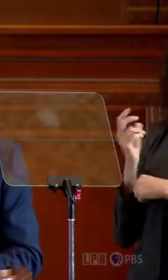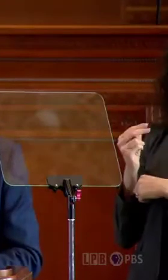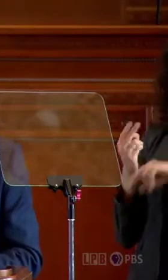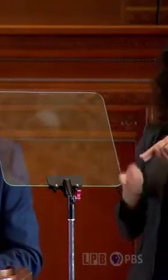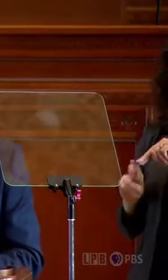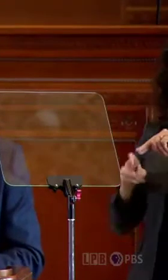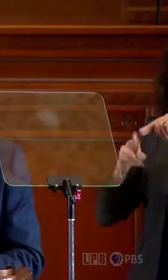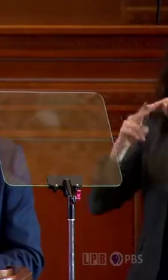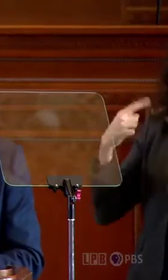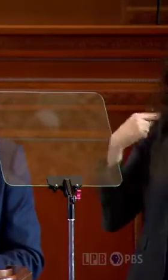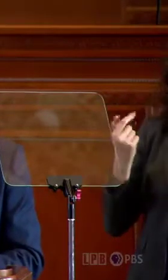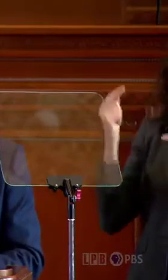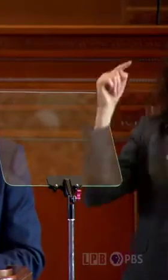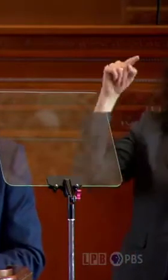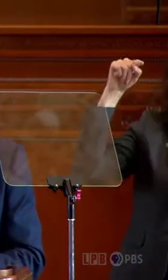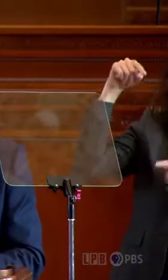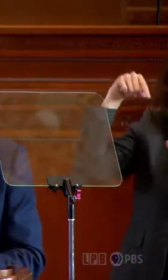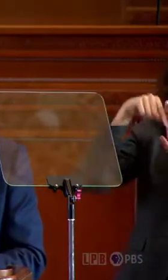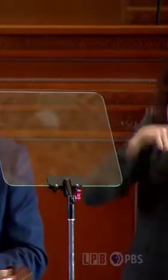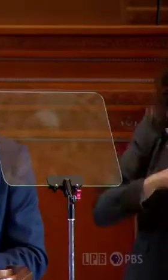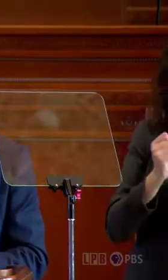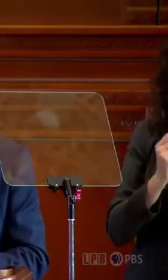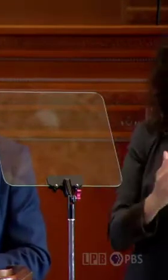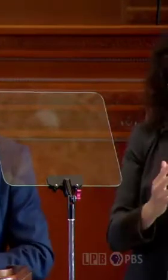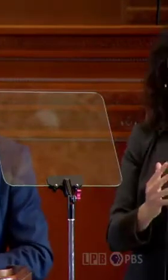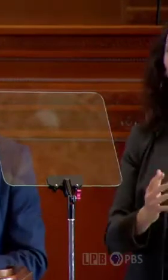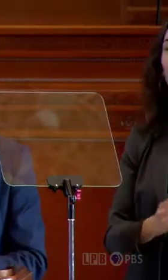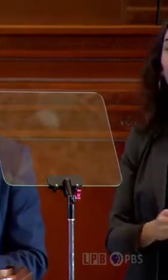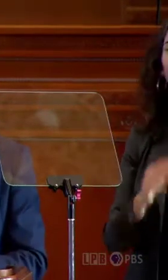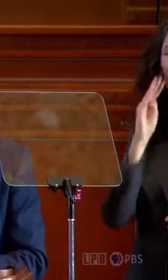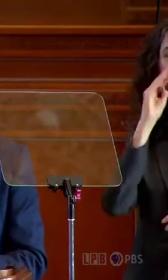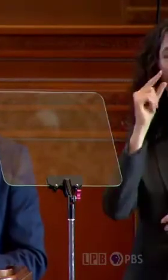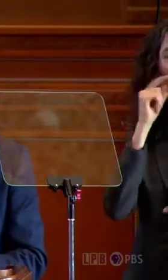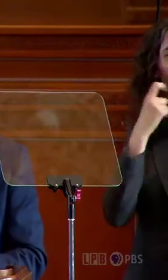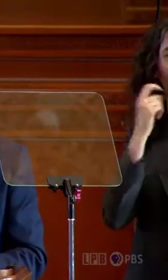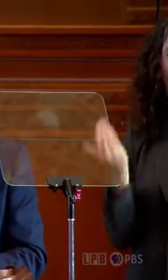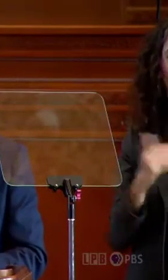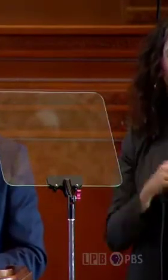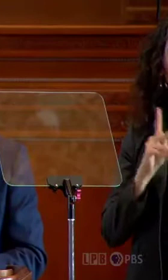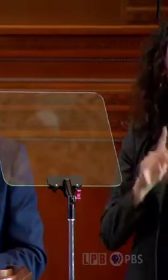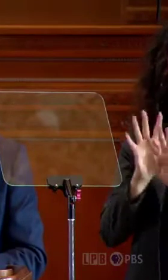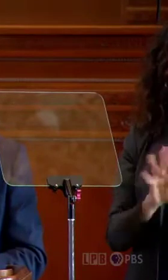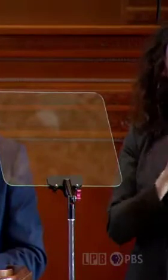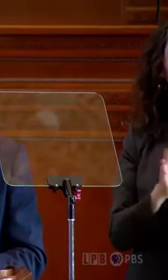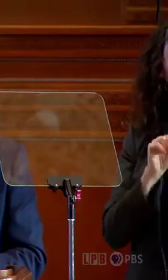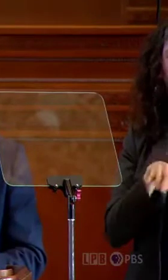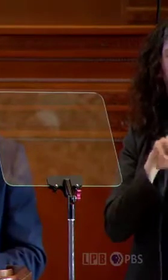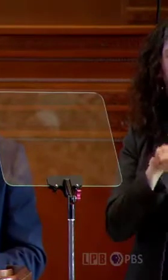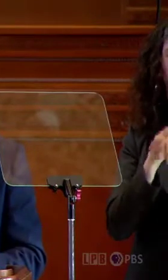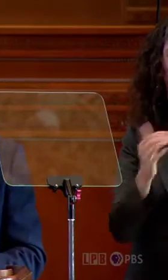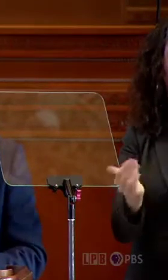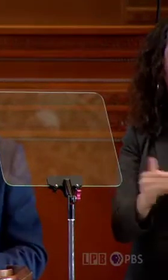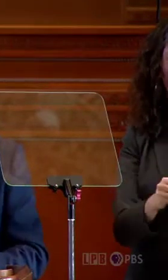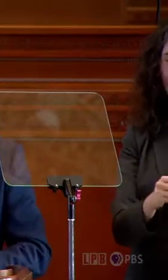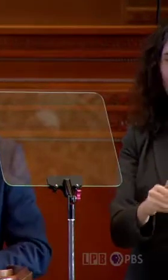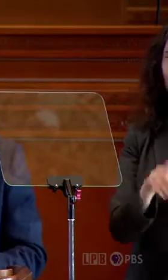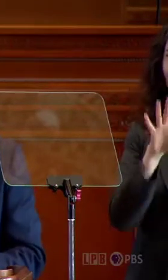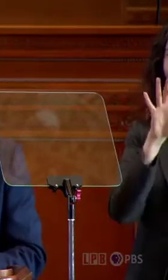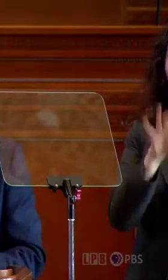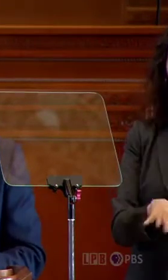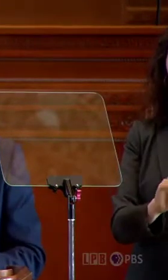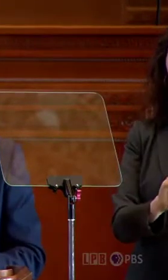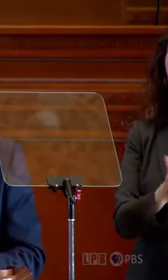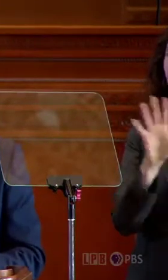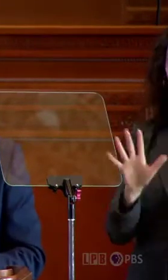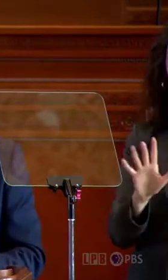surge this winter. Parades rolled again this Mardi Gras, and that is certainly a Louisiana breeze